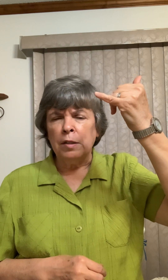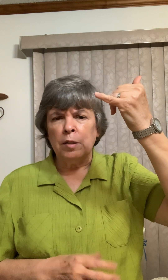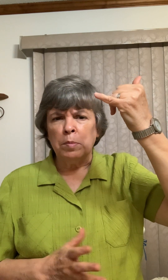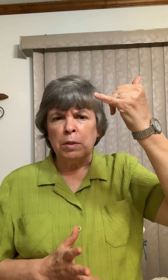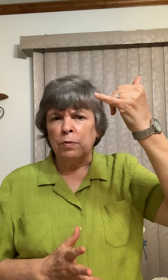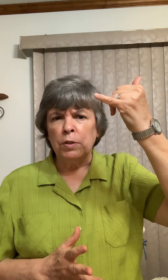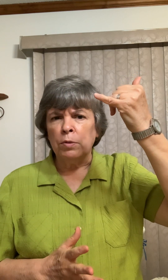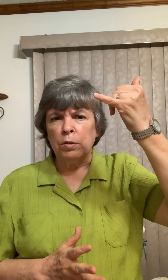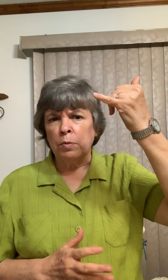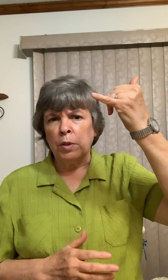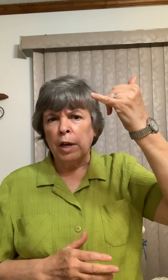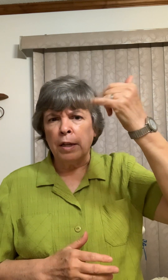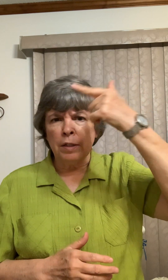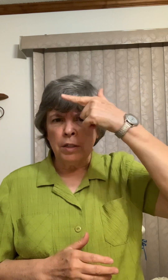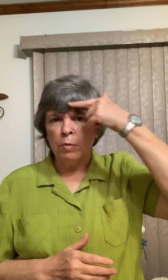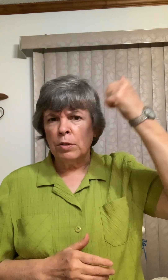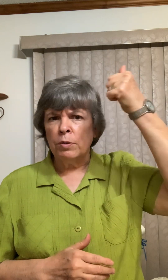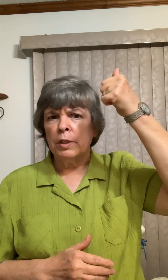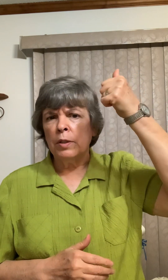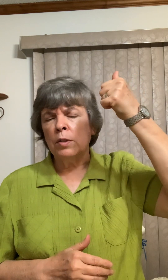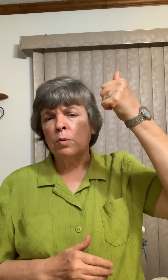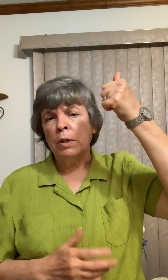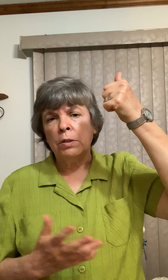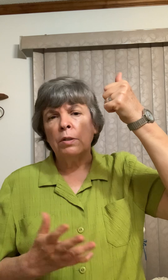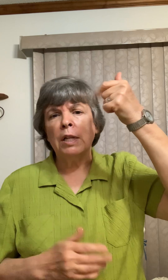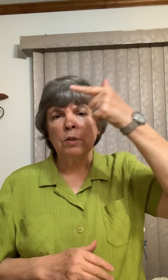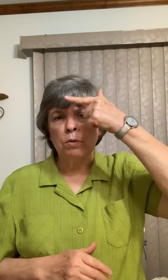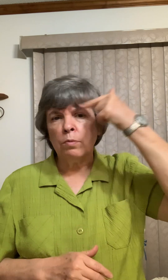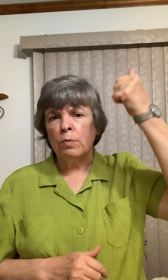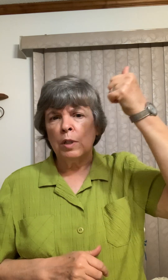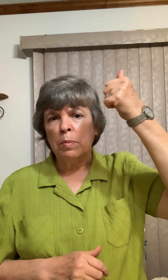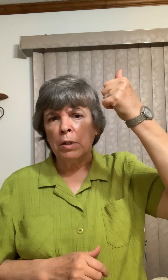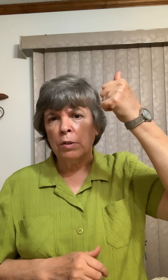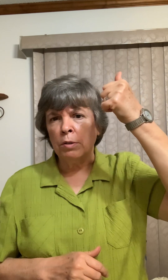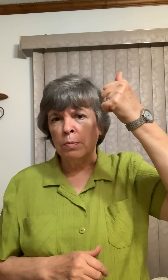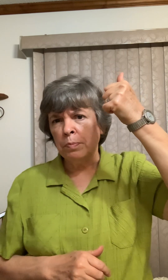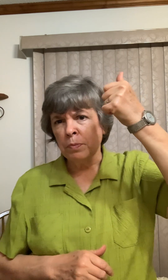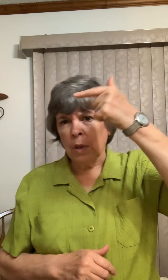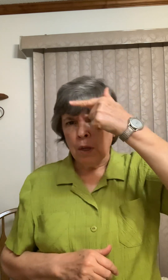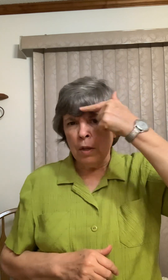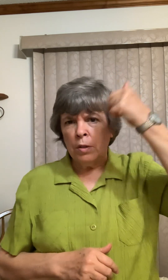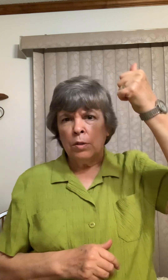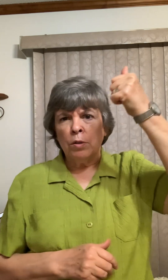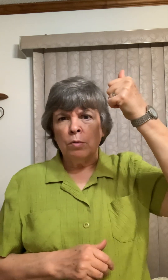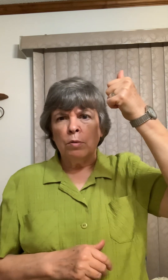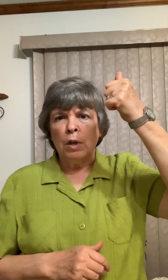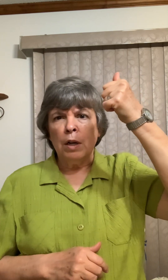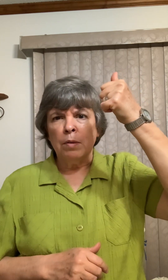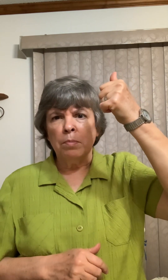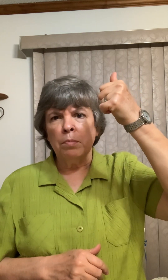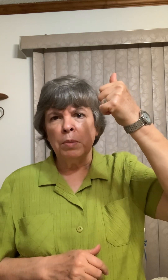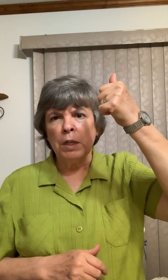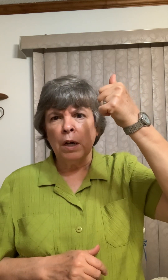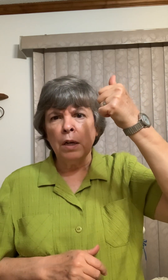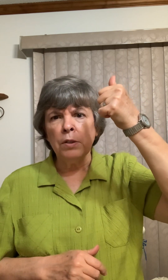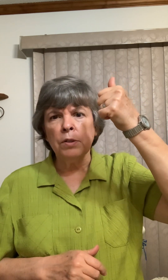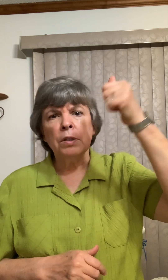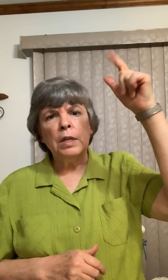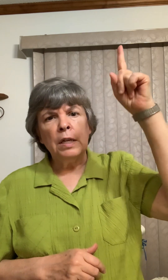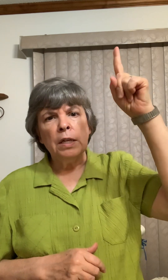seemed confused with that, and he was doing it this way. So that's what I'm going to do. So because